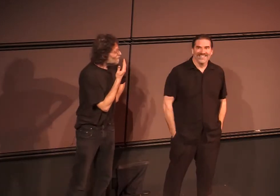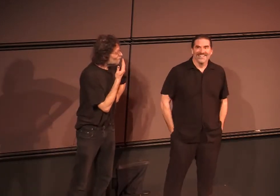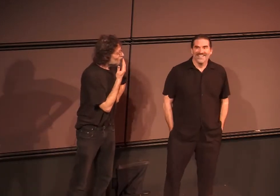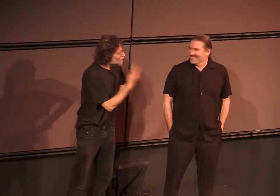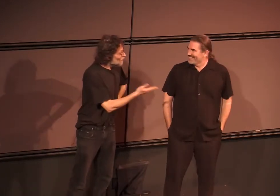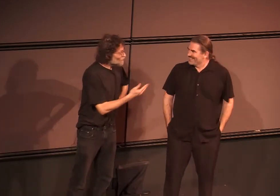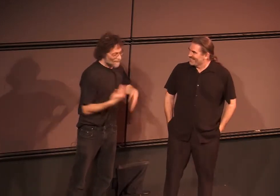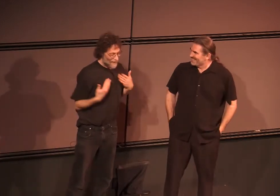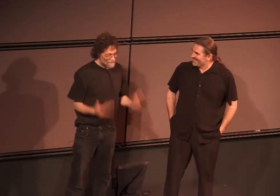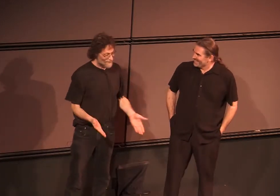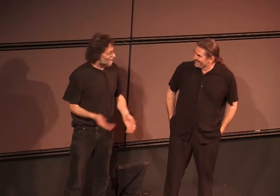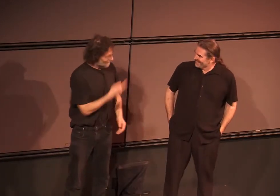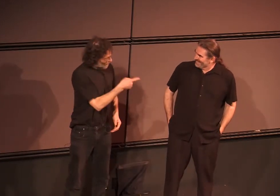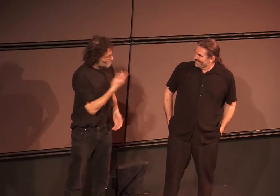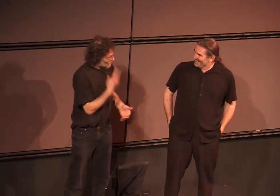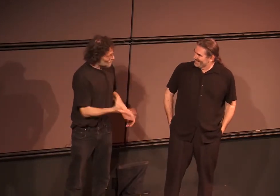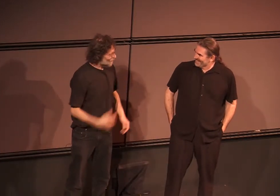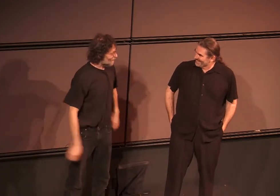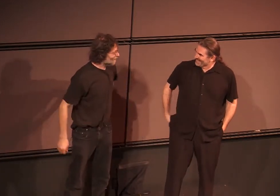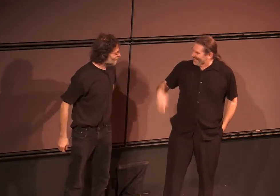That's a good one, I admit it. That was a good one.